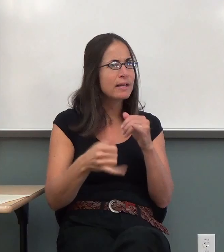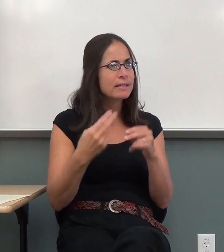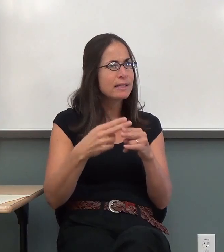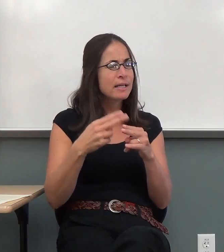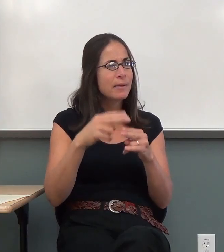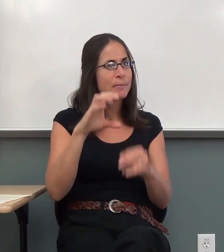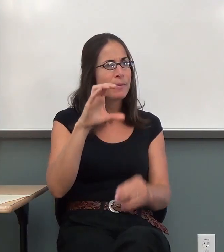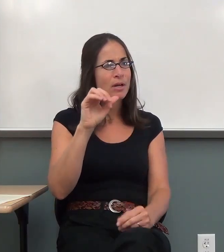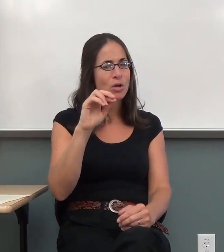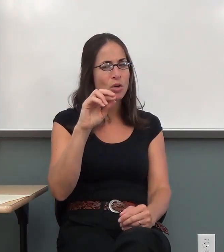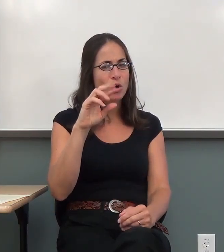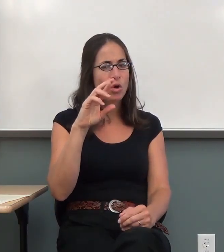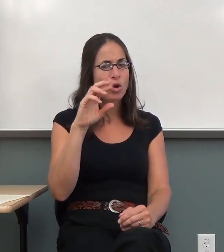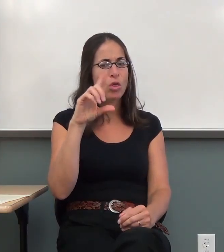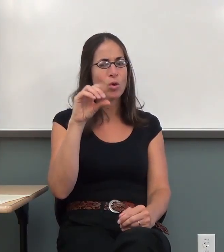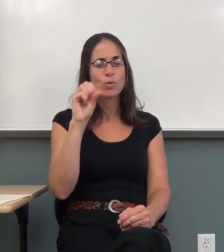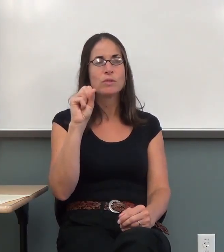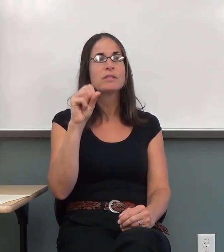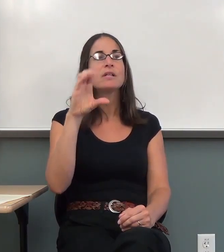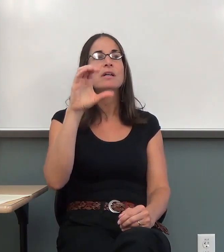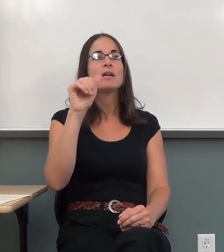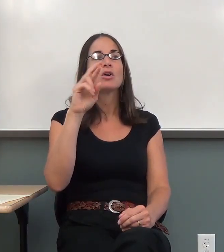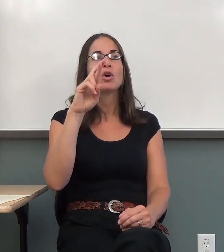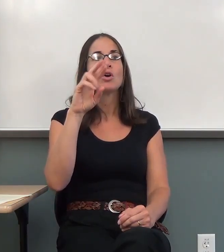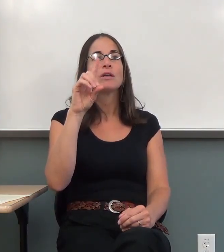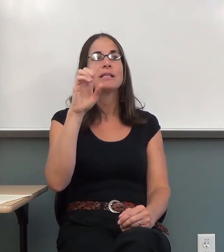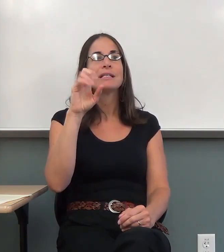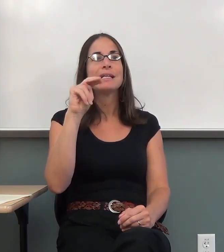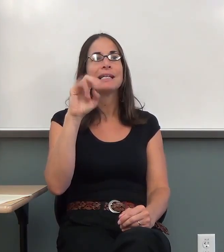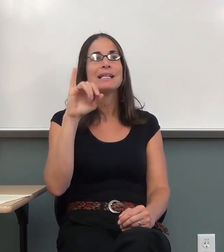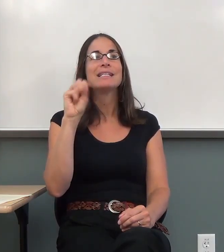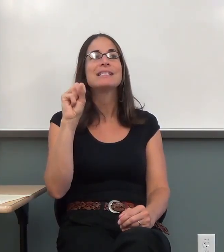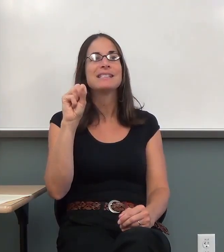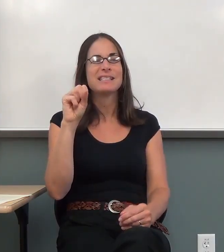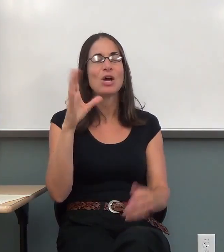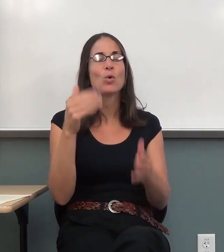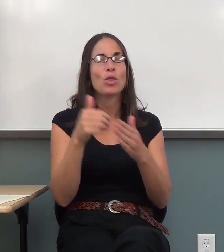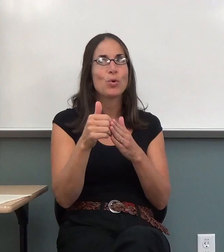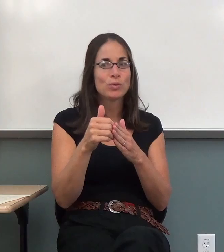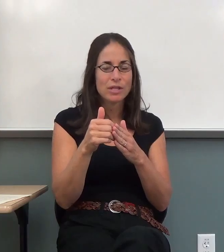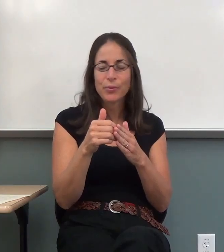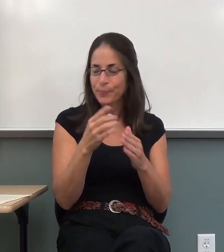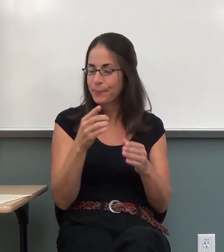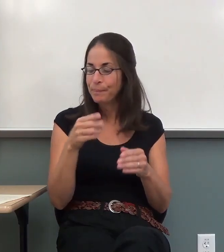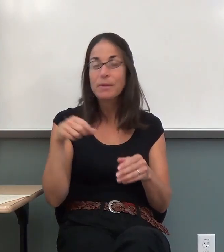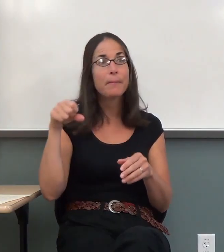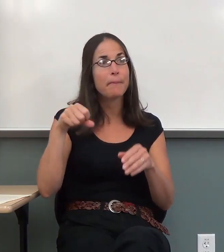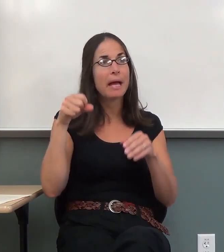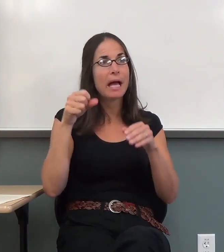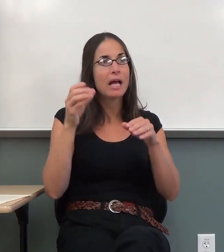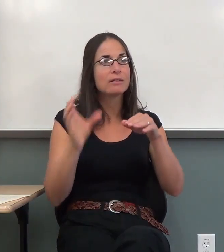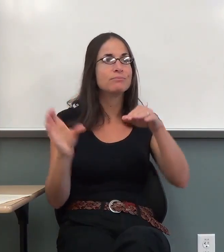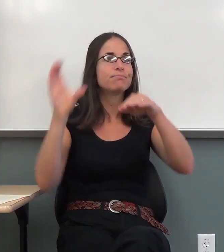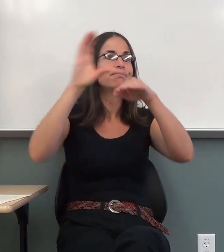Cardenas. Cardenas, that's what it is, okay. Close enough. Bags were I had it. carried on top of the bus.